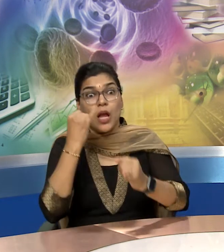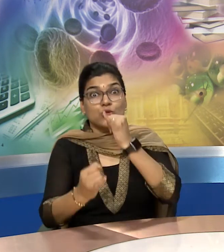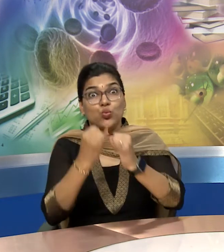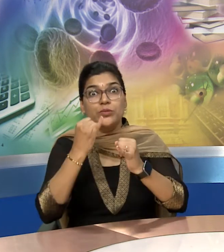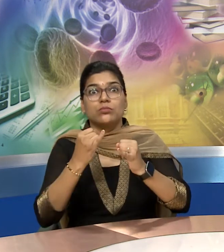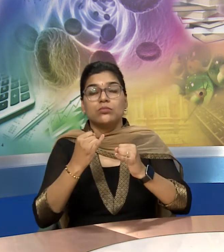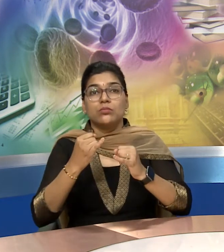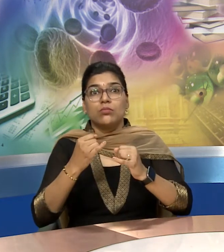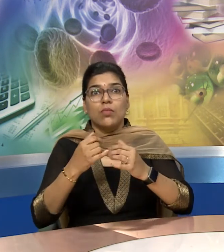for our use.